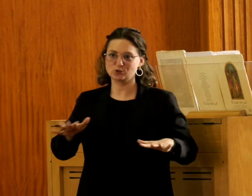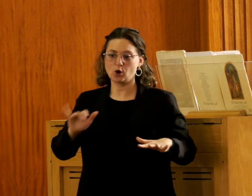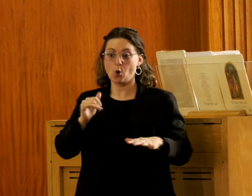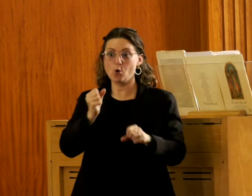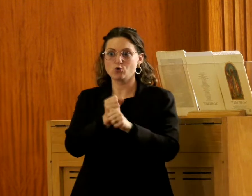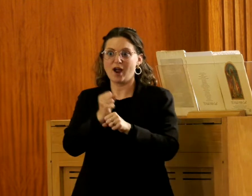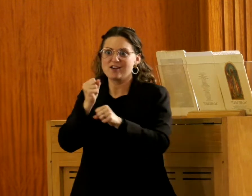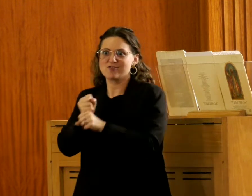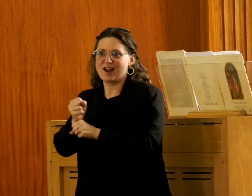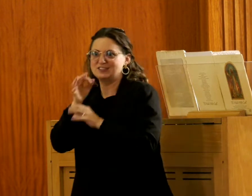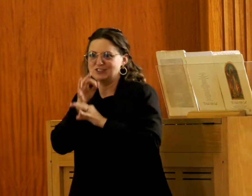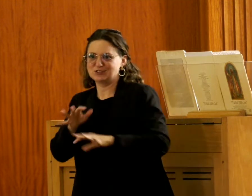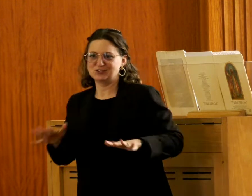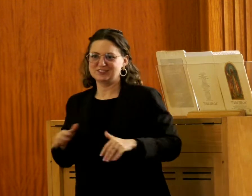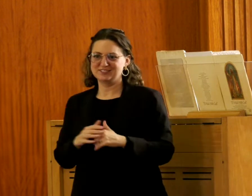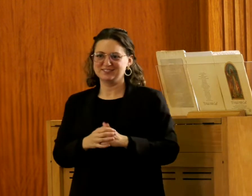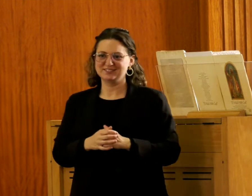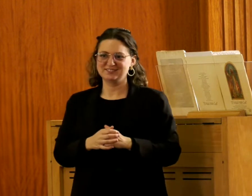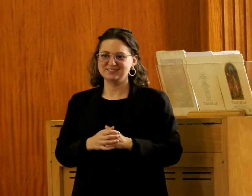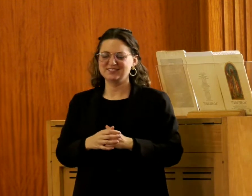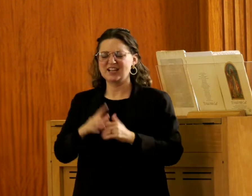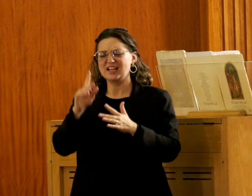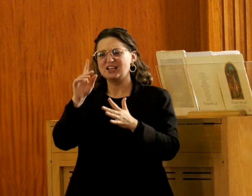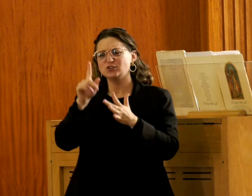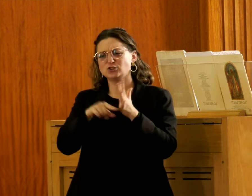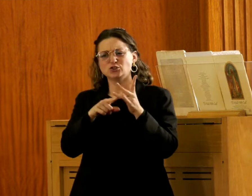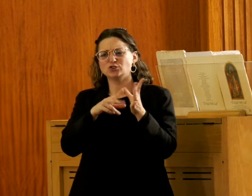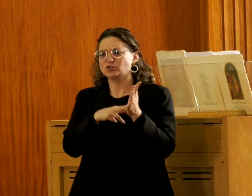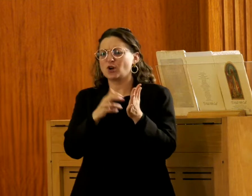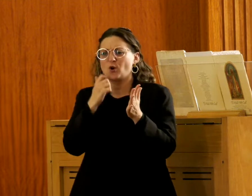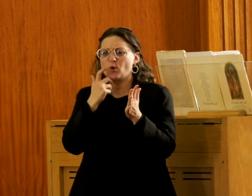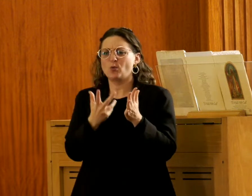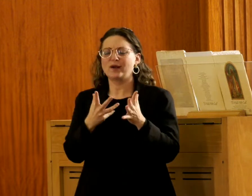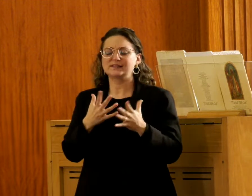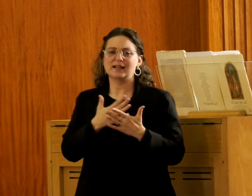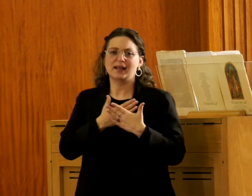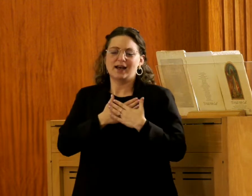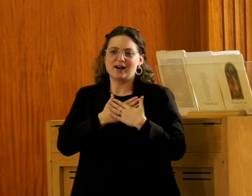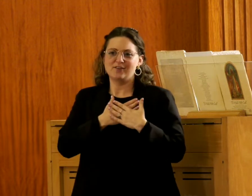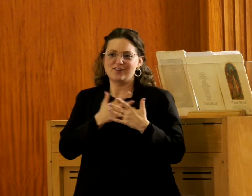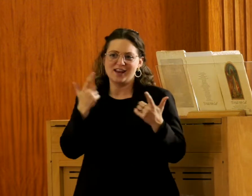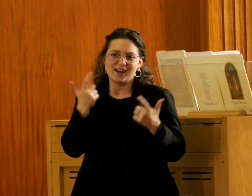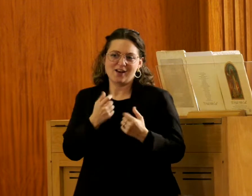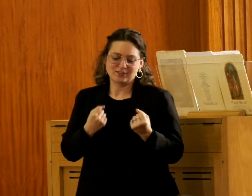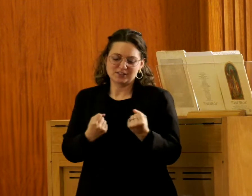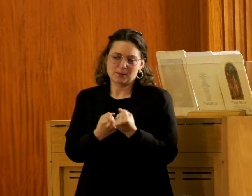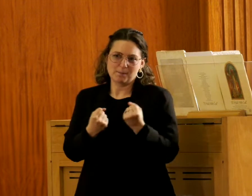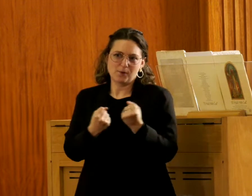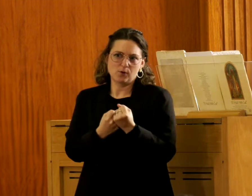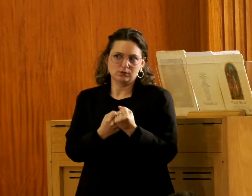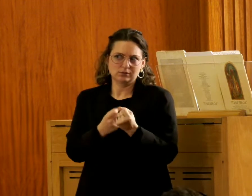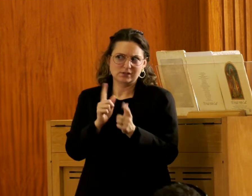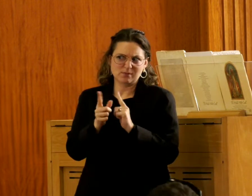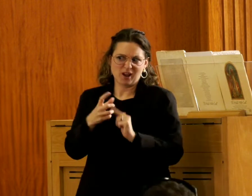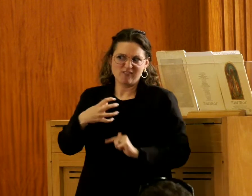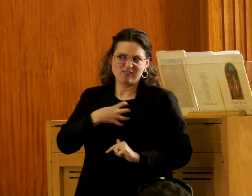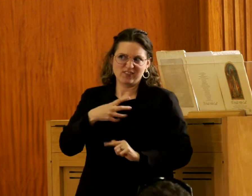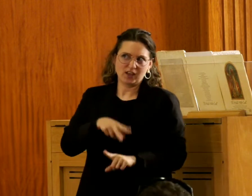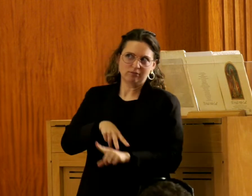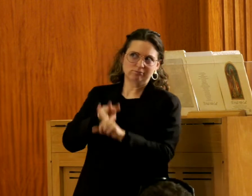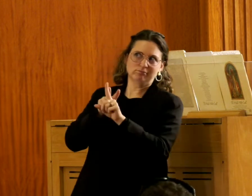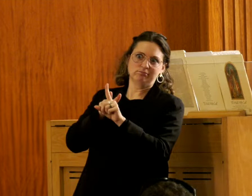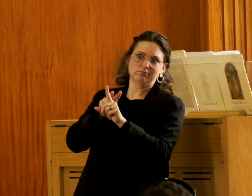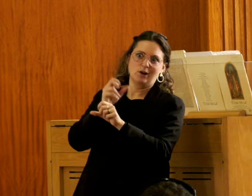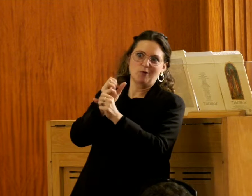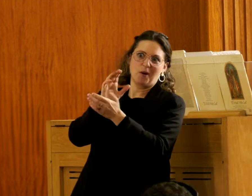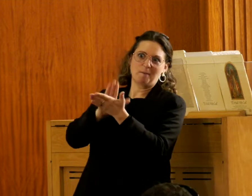her grandkids, Joan was a constant source of love, laughter, support and fear at times throughout